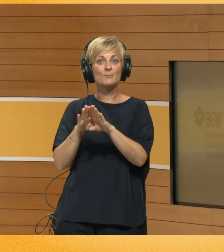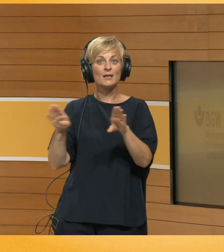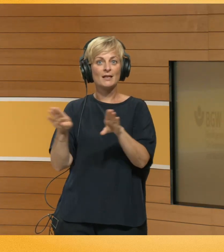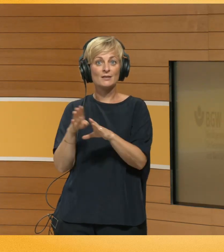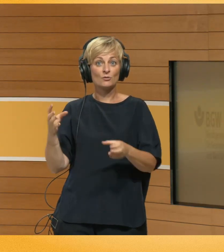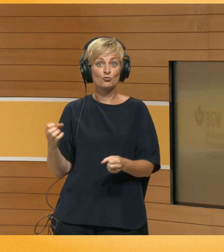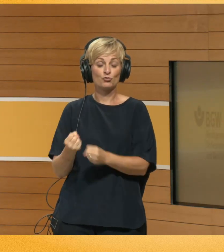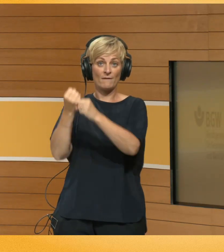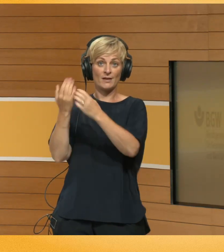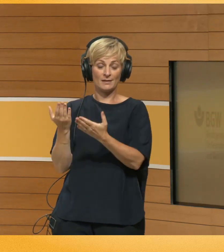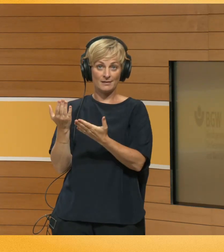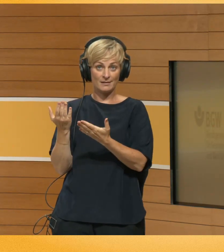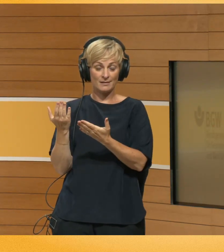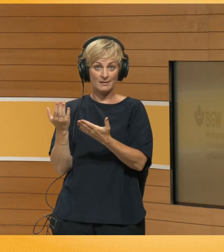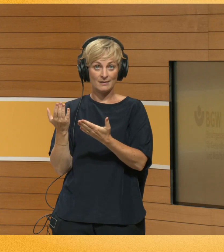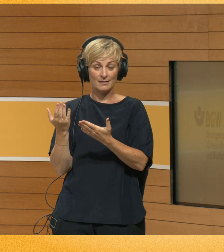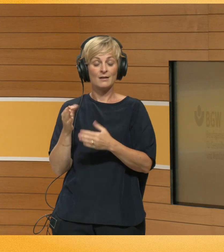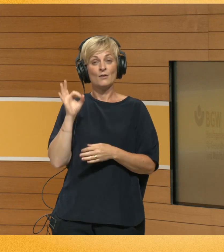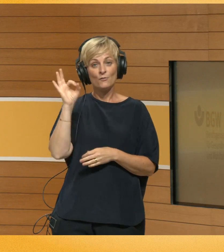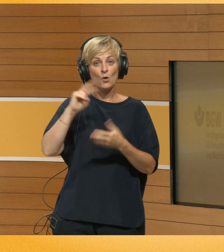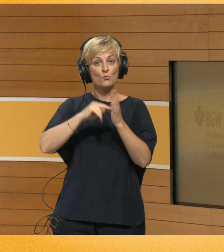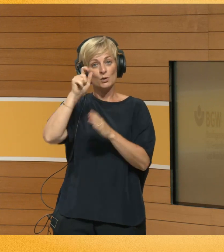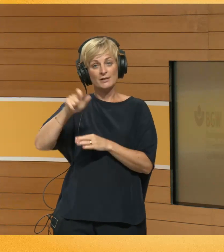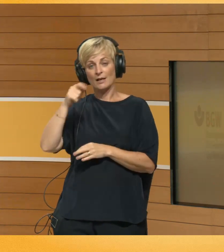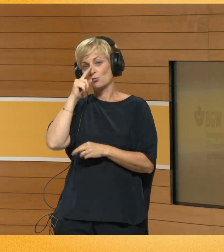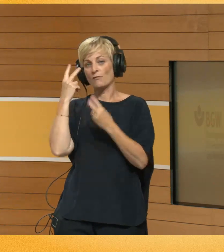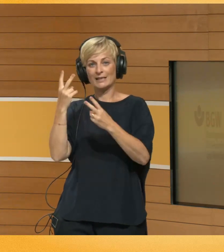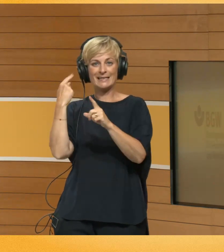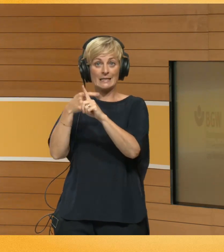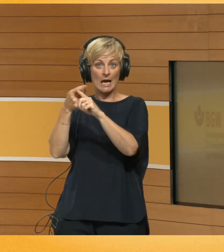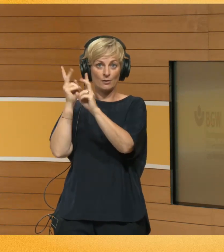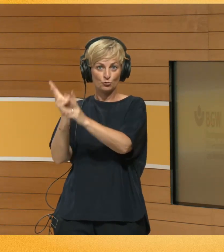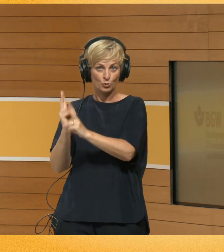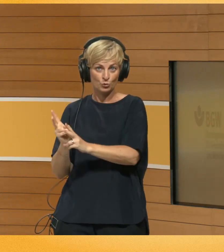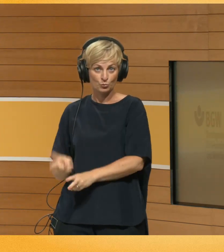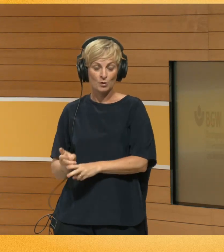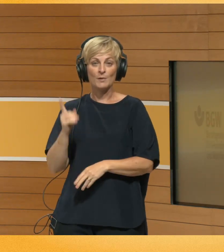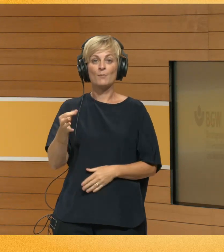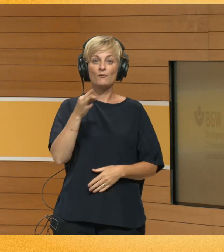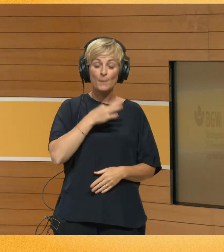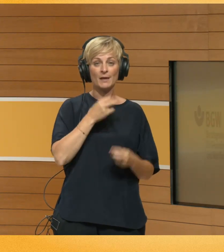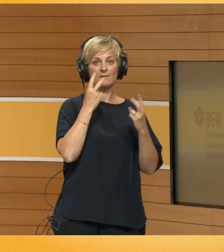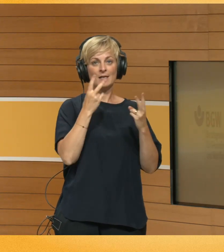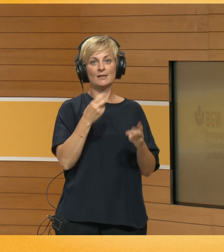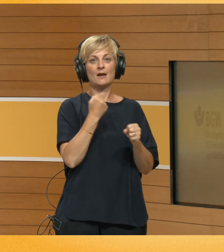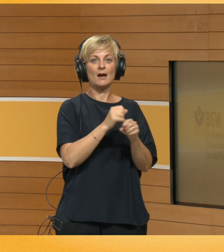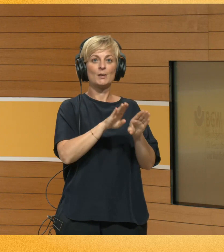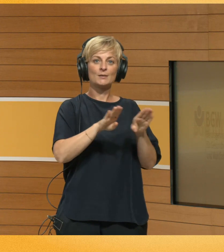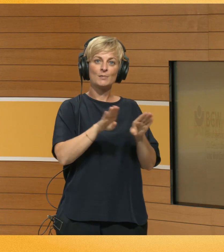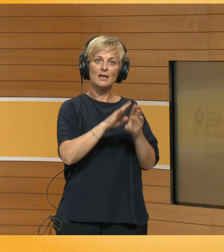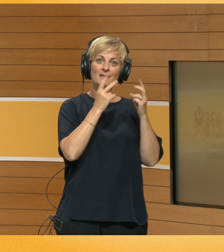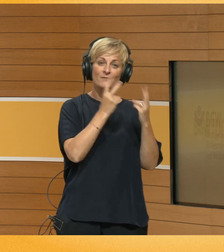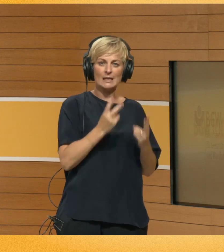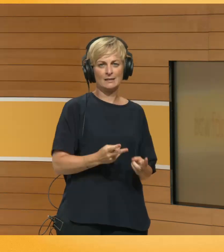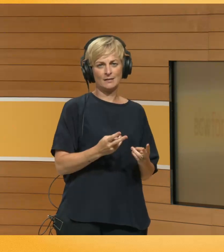know, numbers is what matters. But are we creating safe jobs? Are we creating quality jobs? Are people